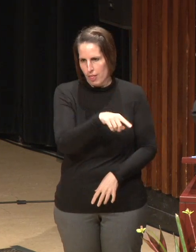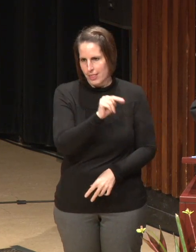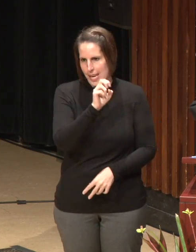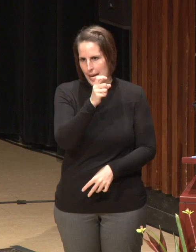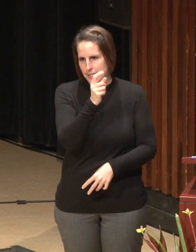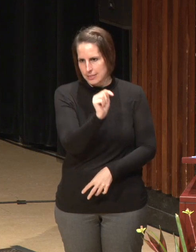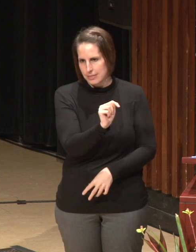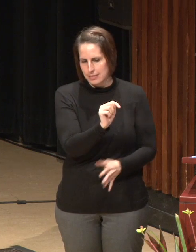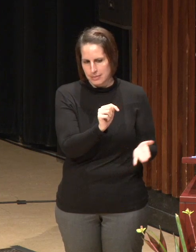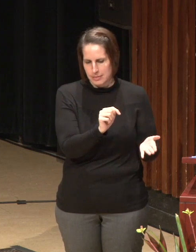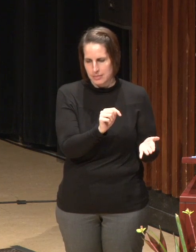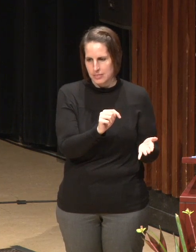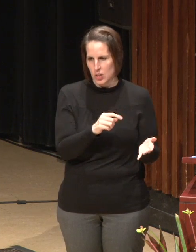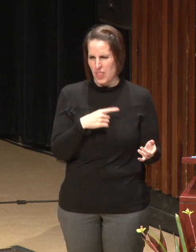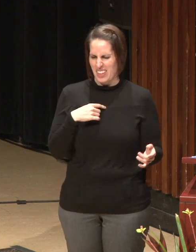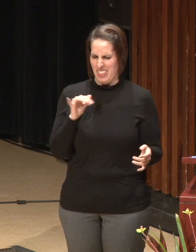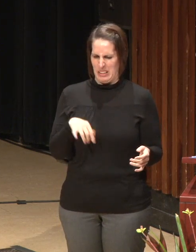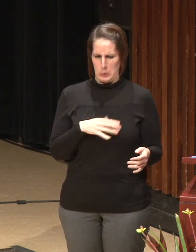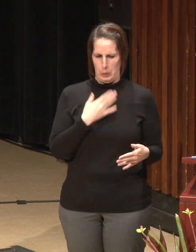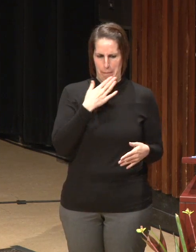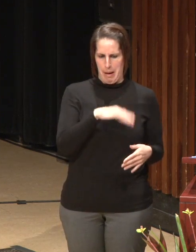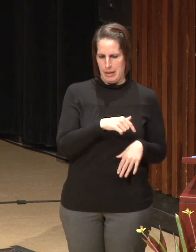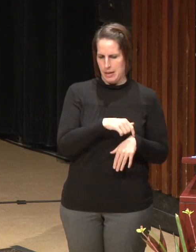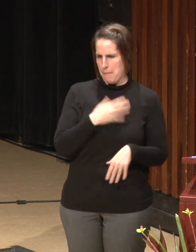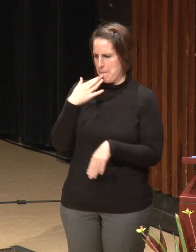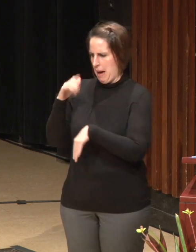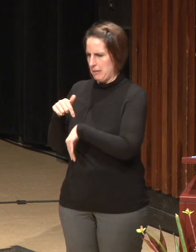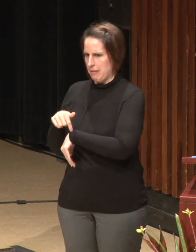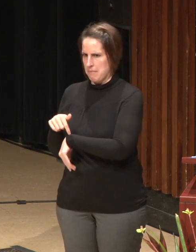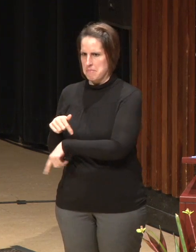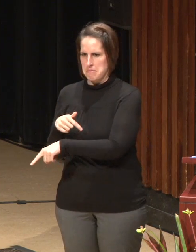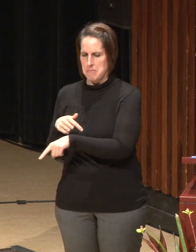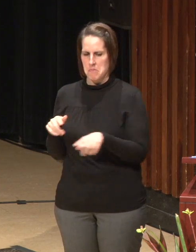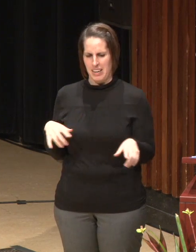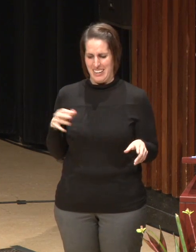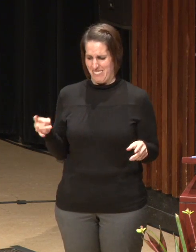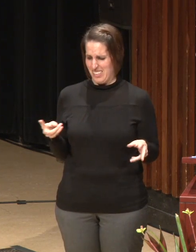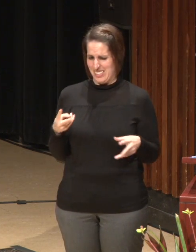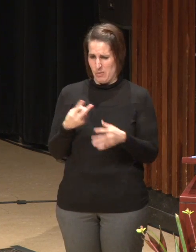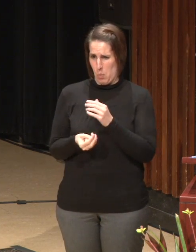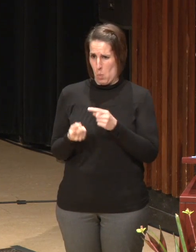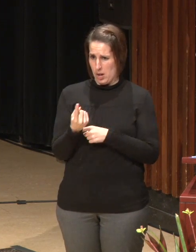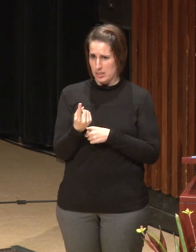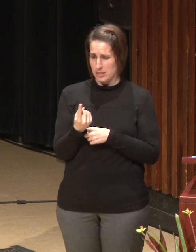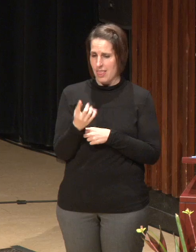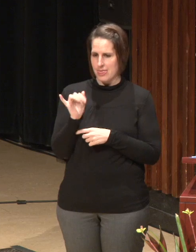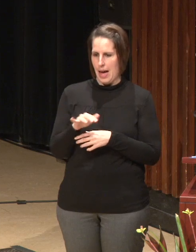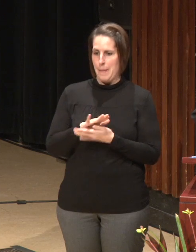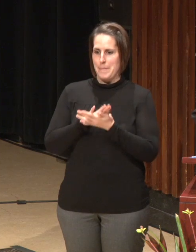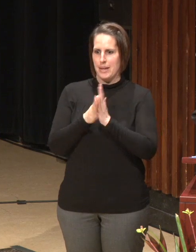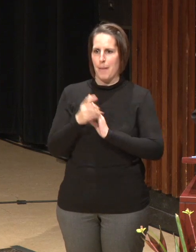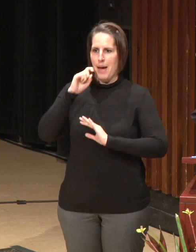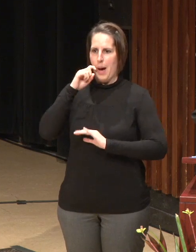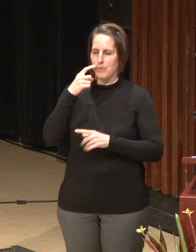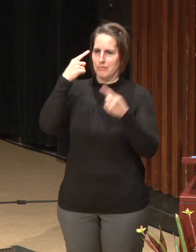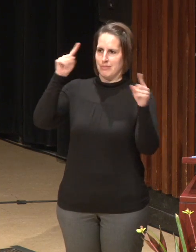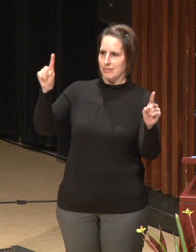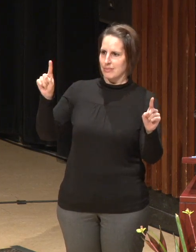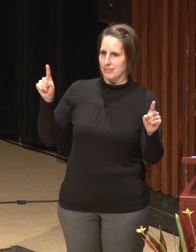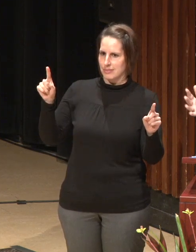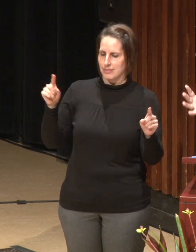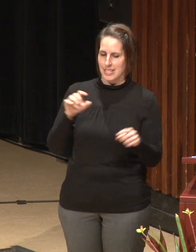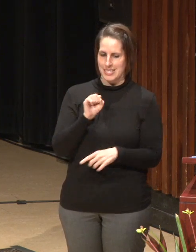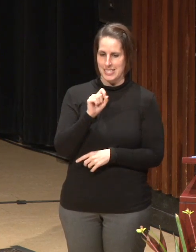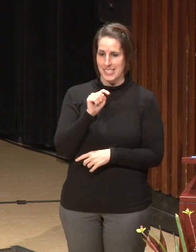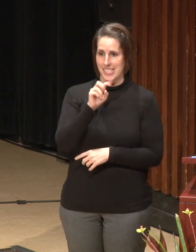seem like two really bad instances of timing, but taken together, they actually form the basis for Apple's current success. When